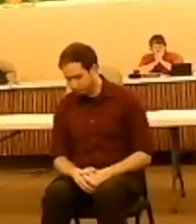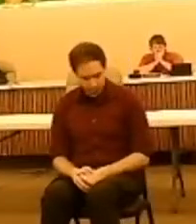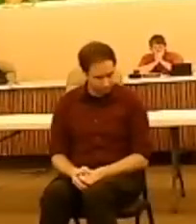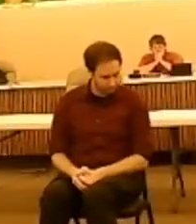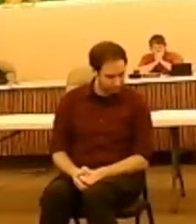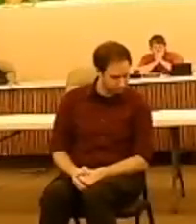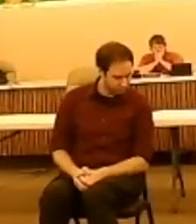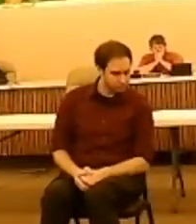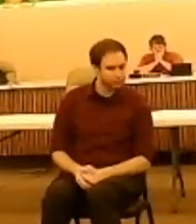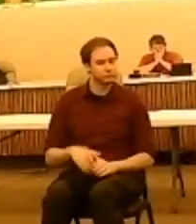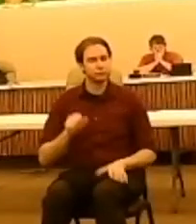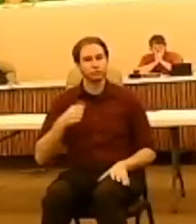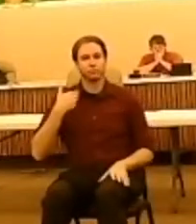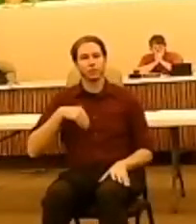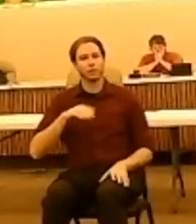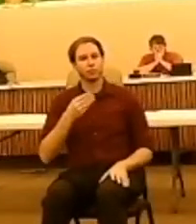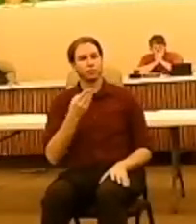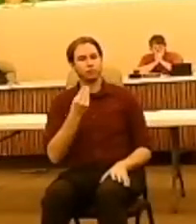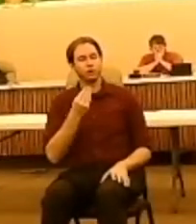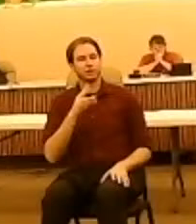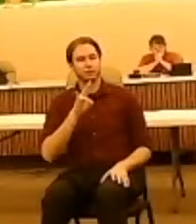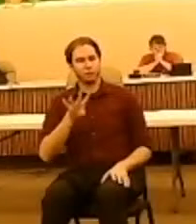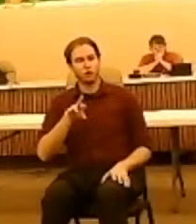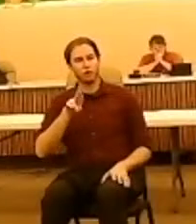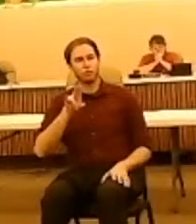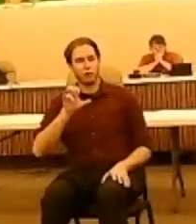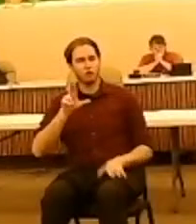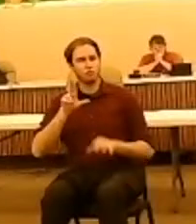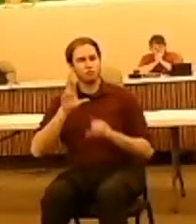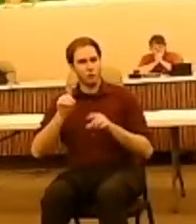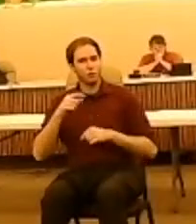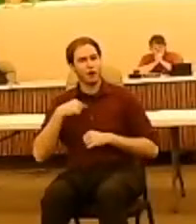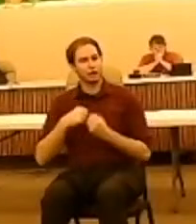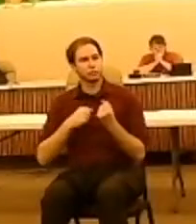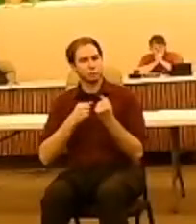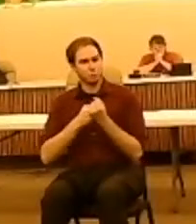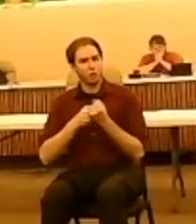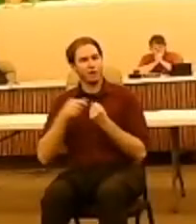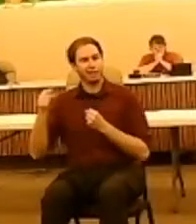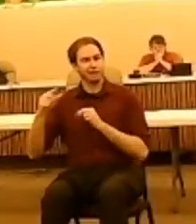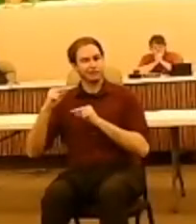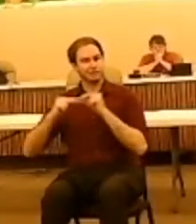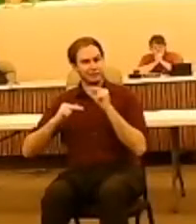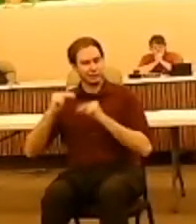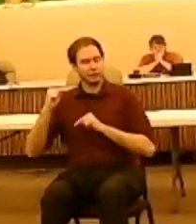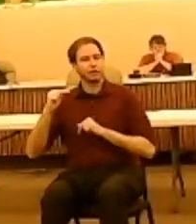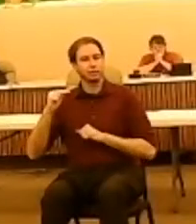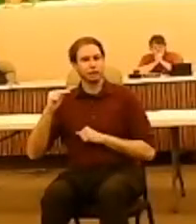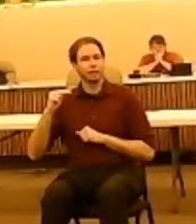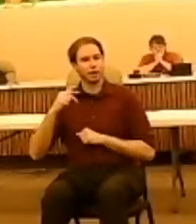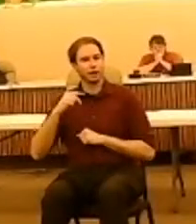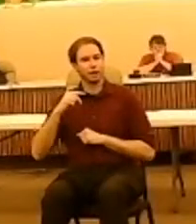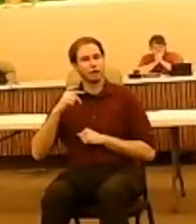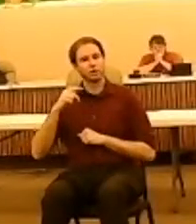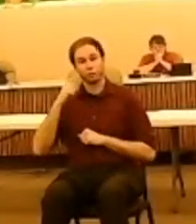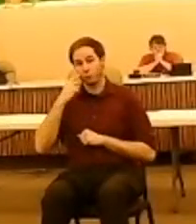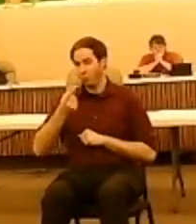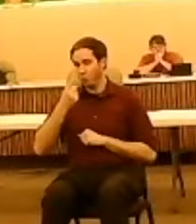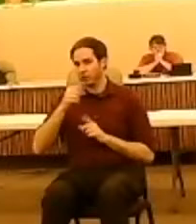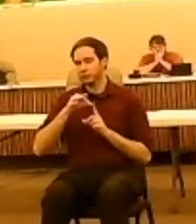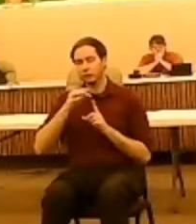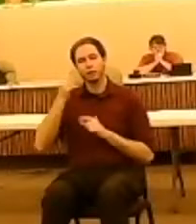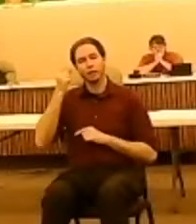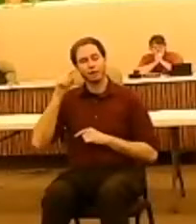Kevin Yost, 1474 Middle Road. I support this facility on one condition, is